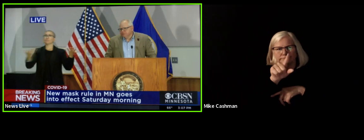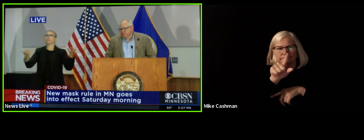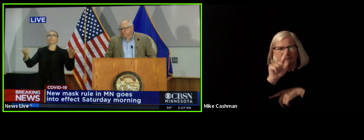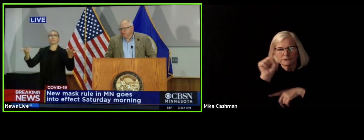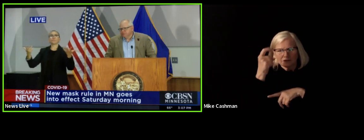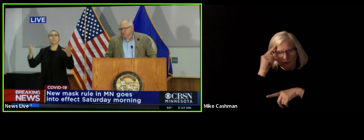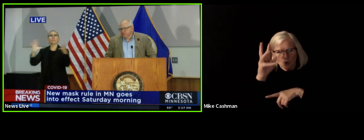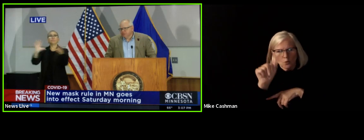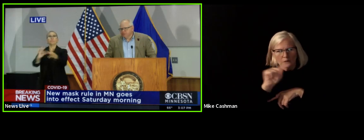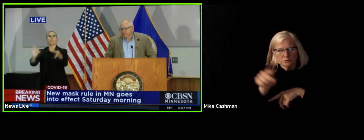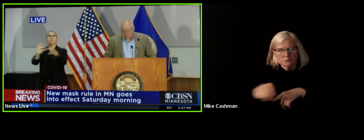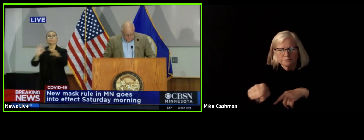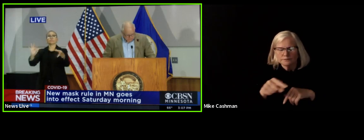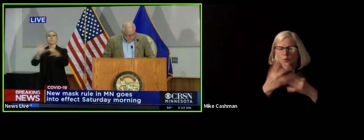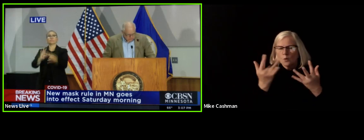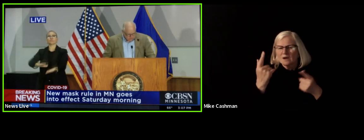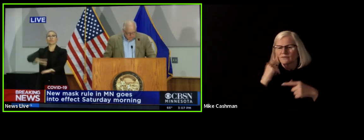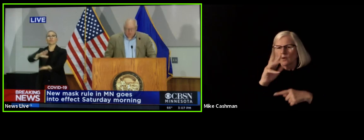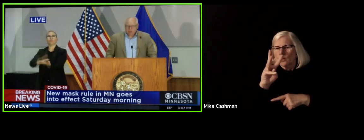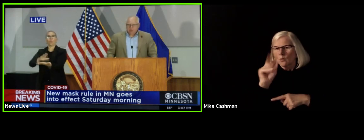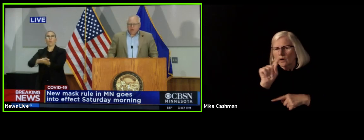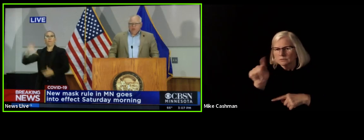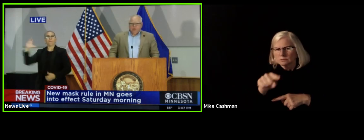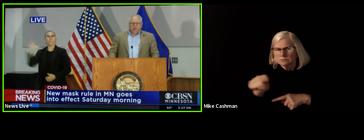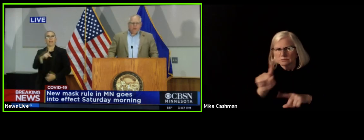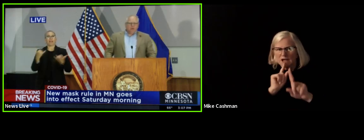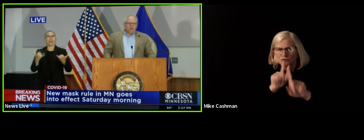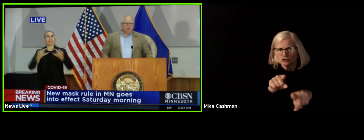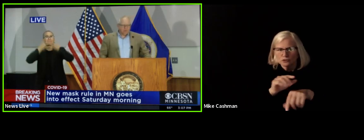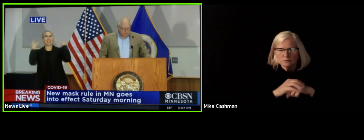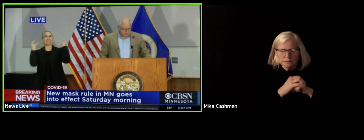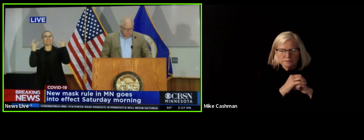all of that in the classroom as long as they wear a mask?